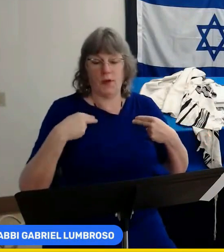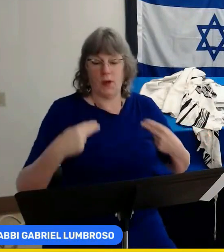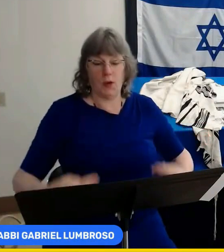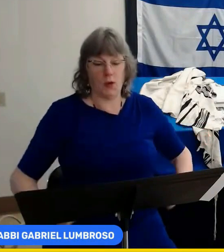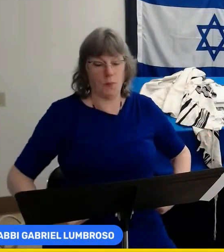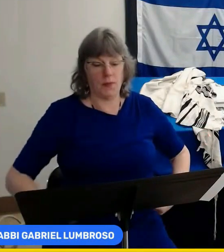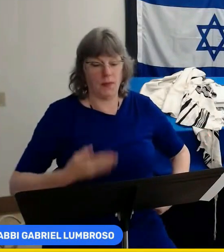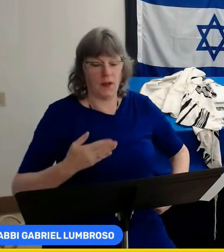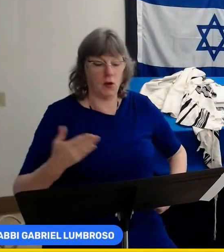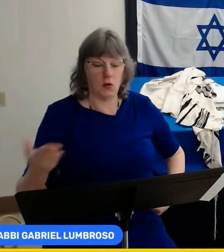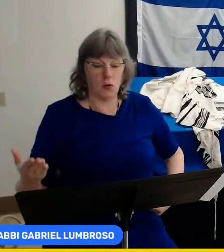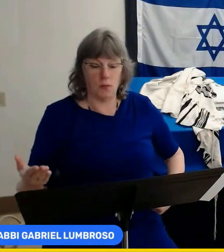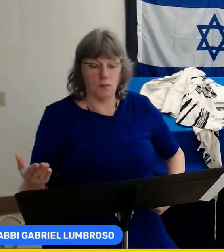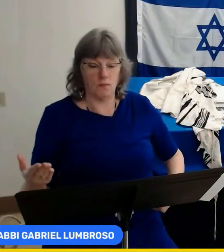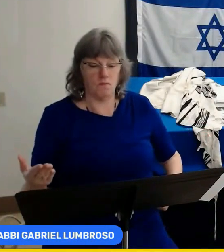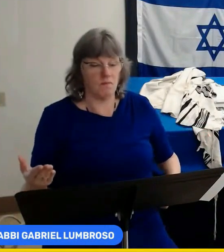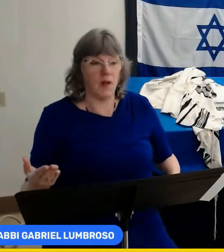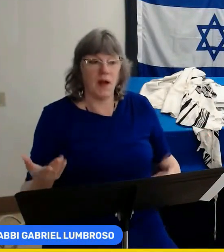do.